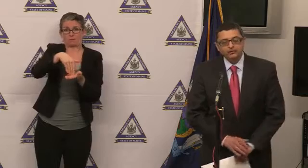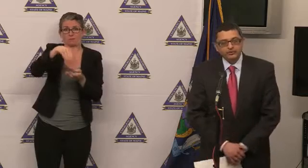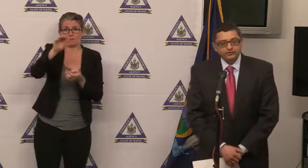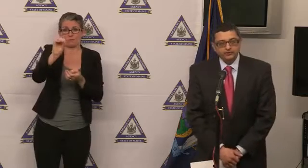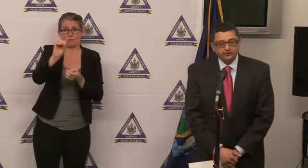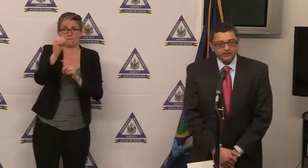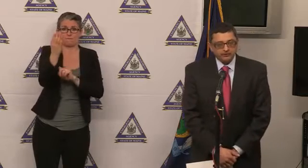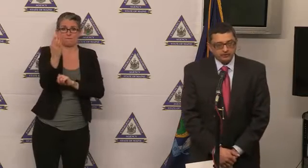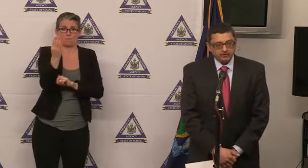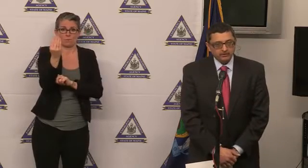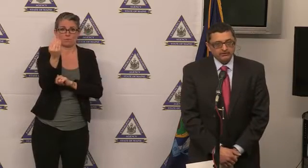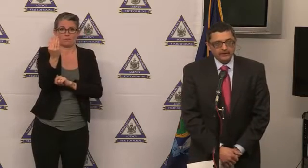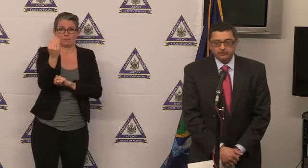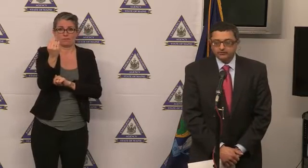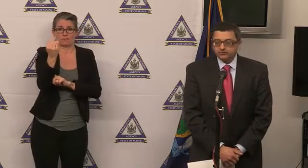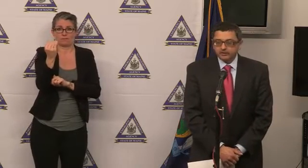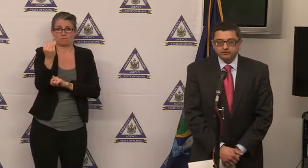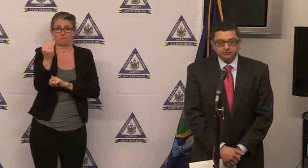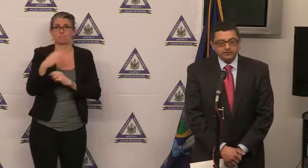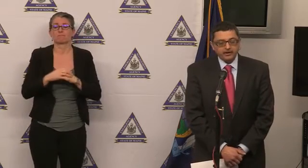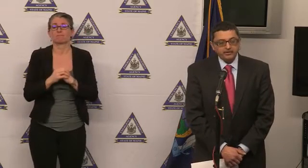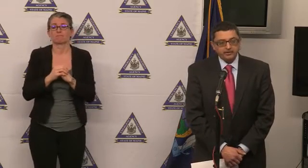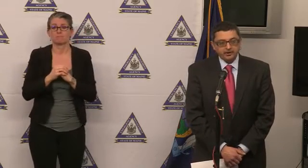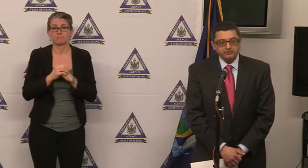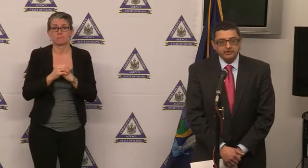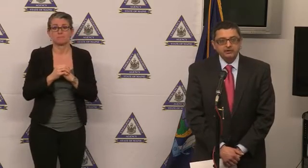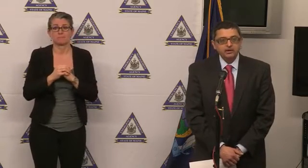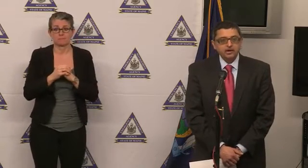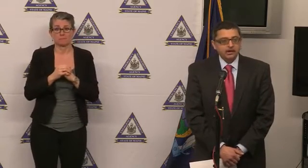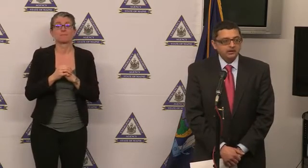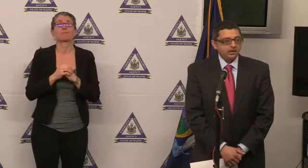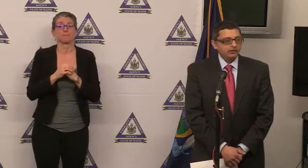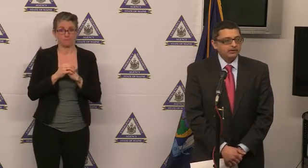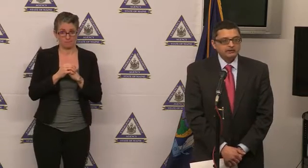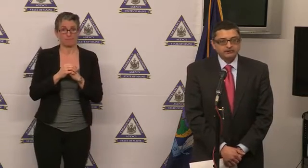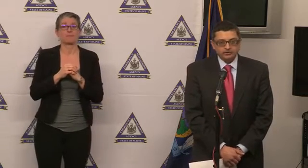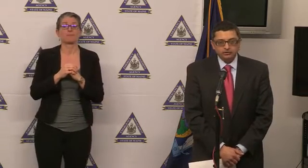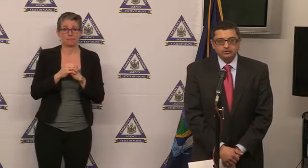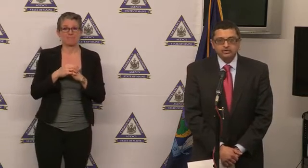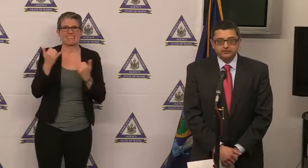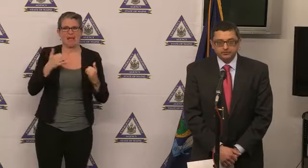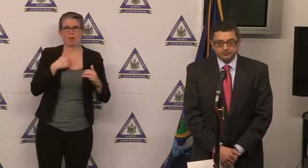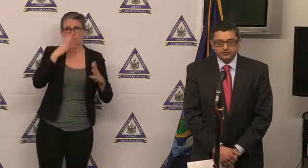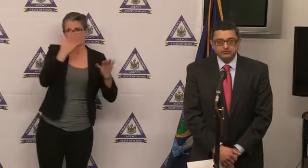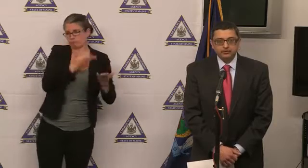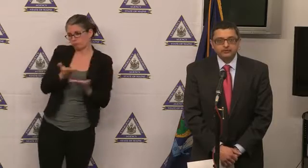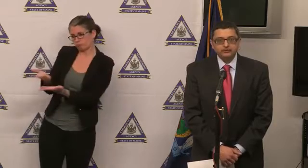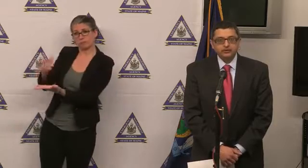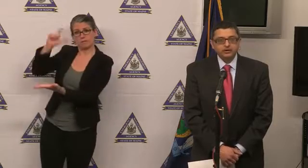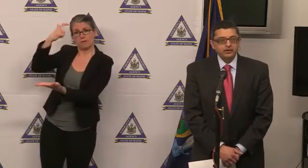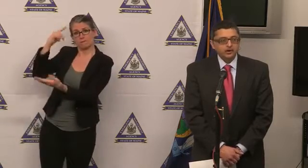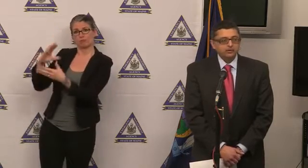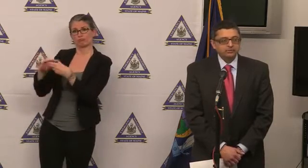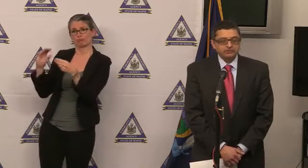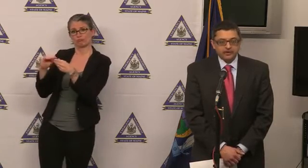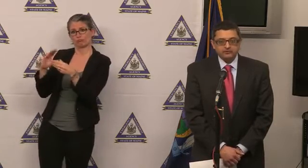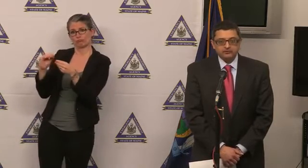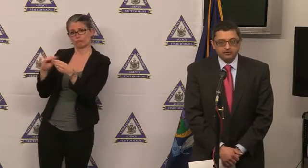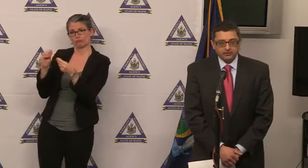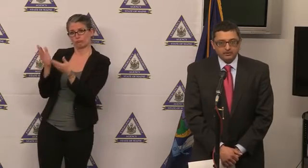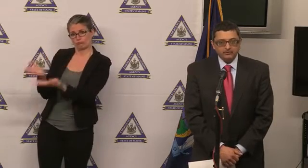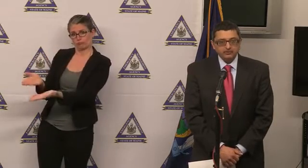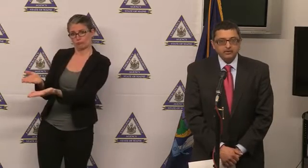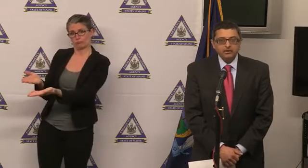Before I turn things over to Governor Mills, I'd also like to provide an update on our continuing distributions of